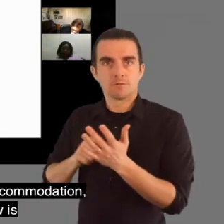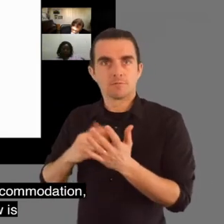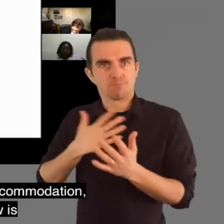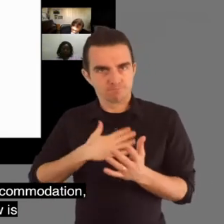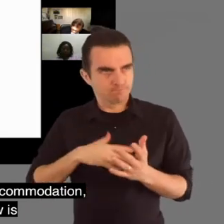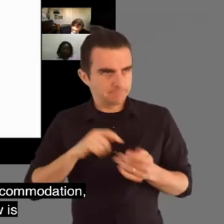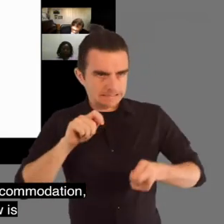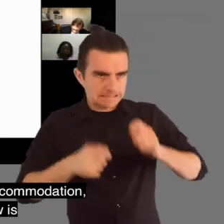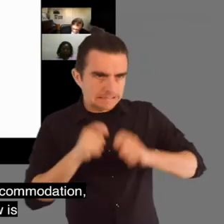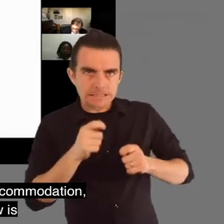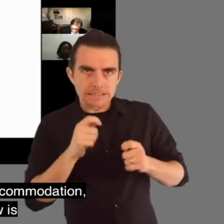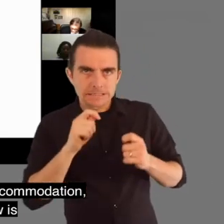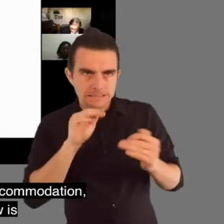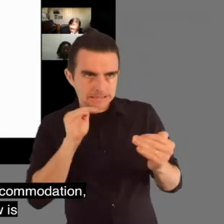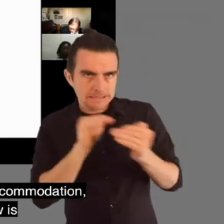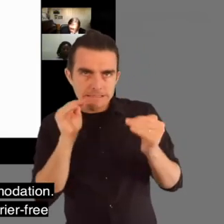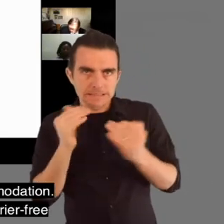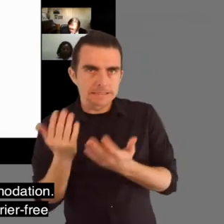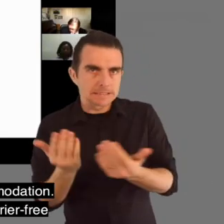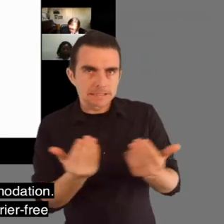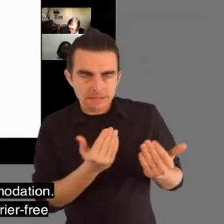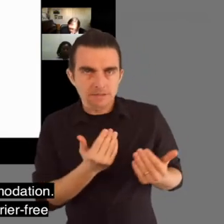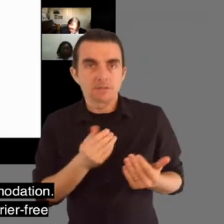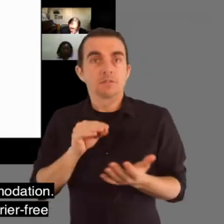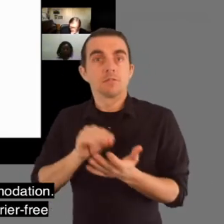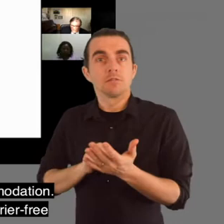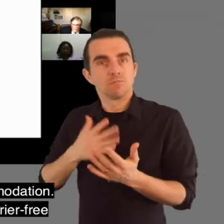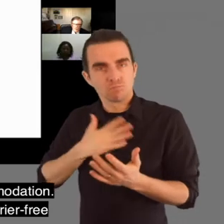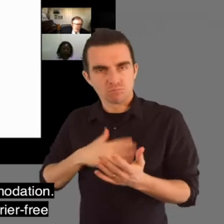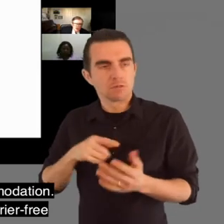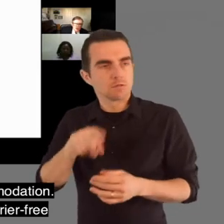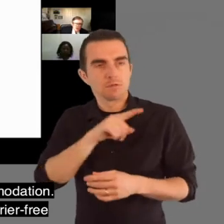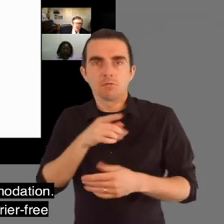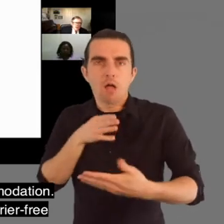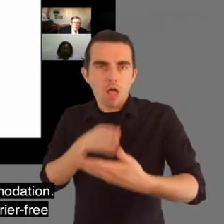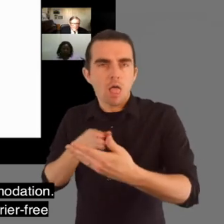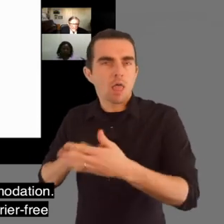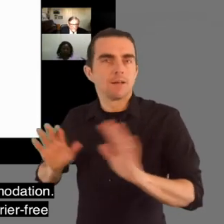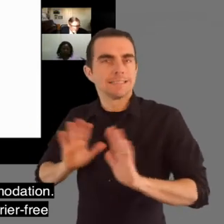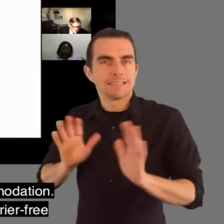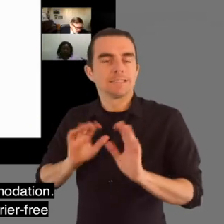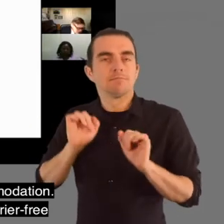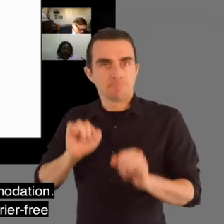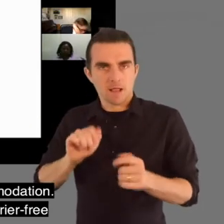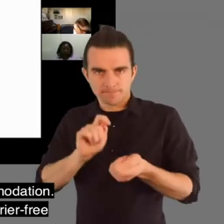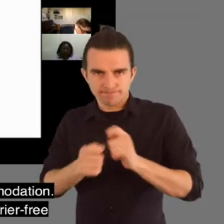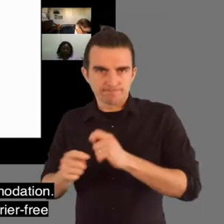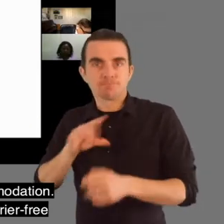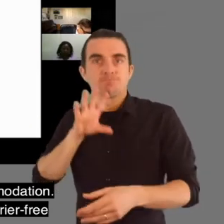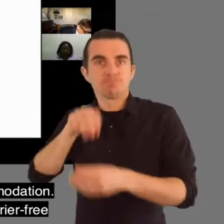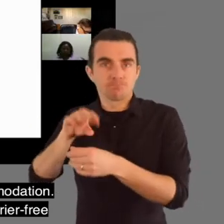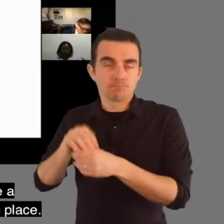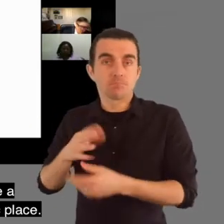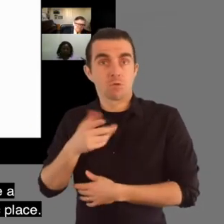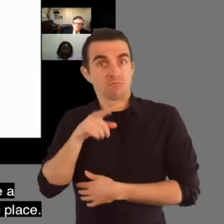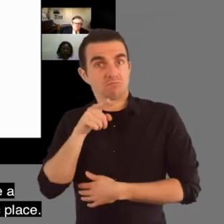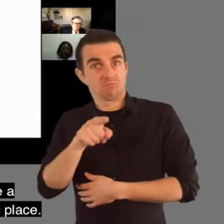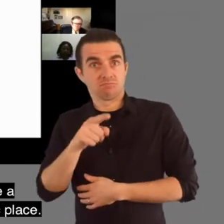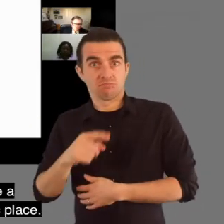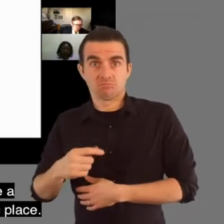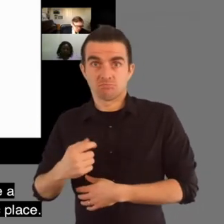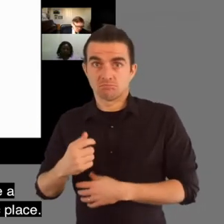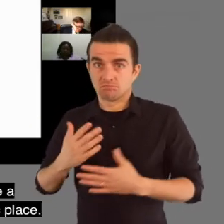reasonable accommodation. It is for the first time that the law is talking about reasonable accommodation. The law talks about creating